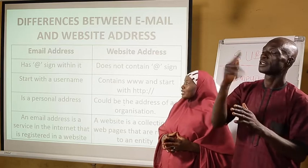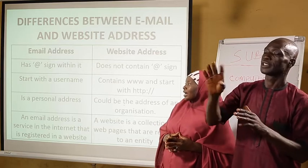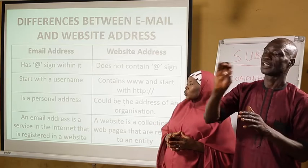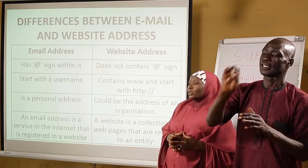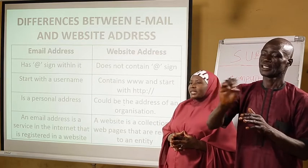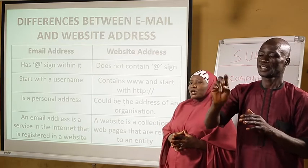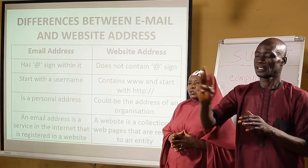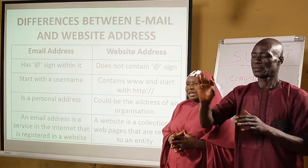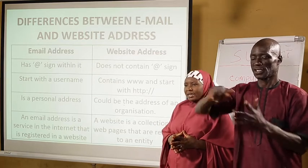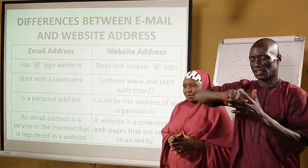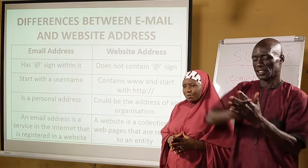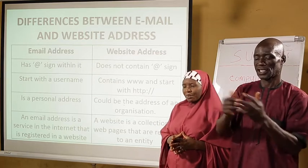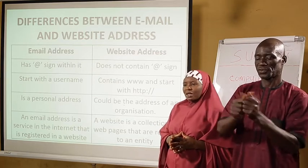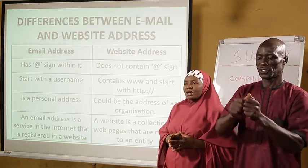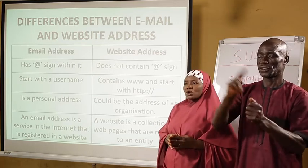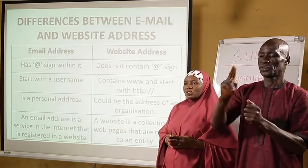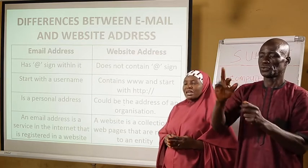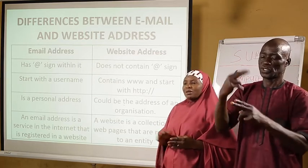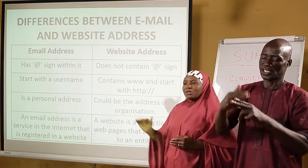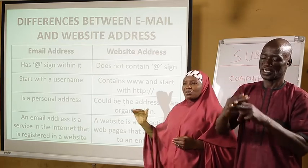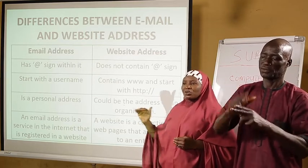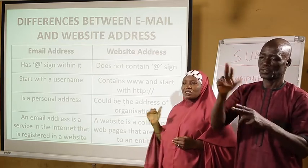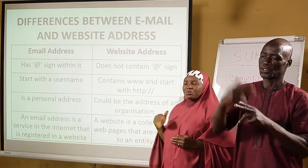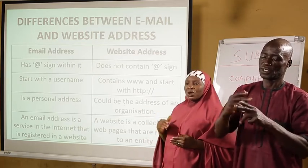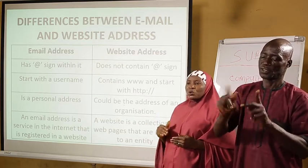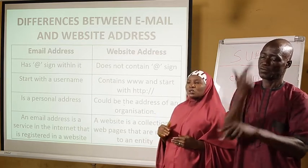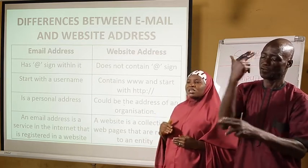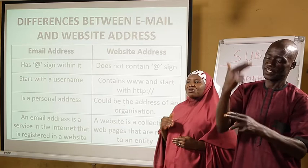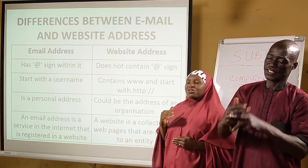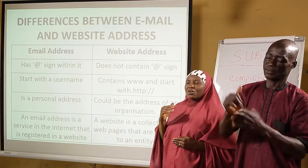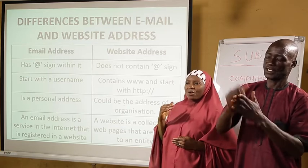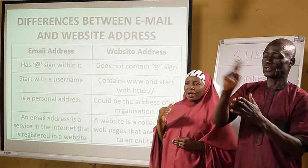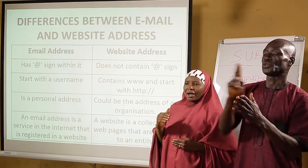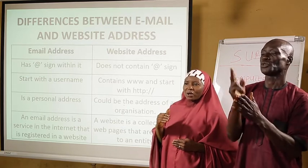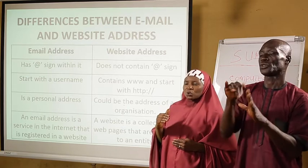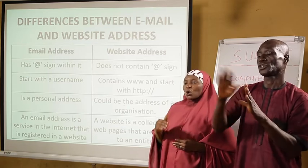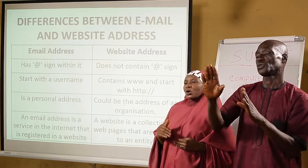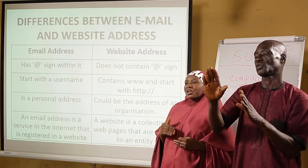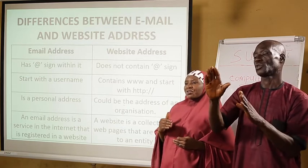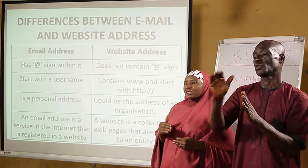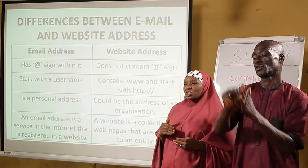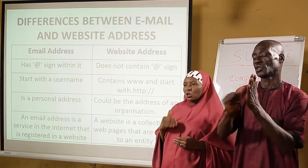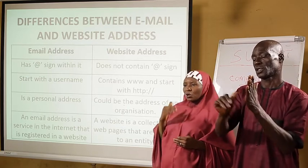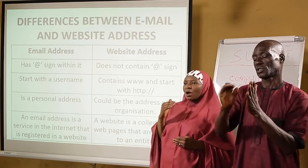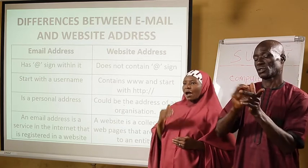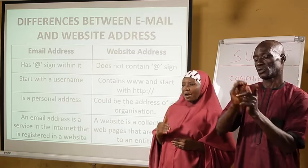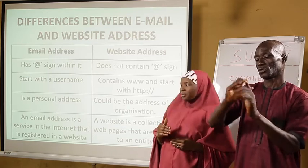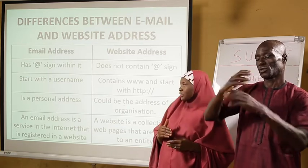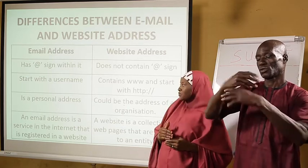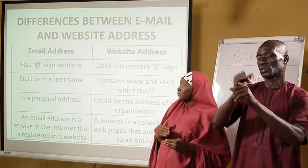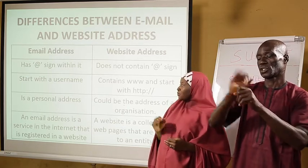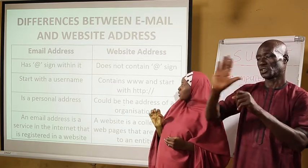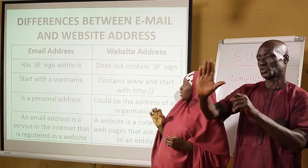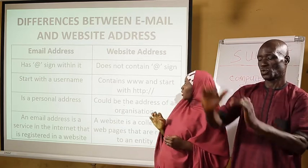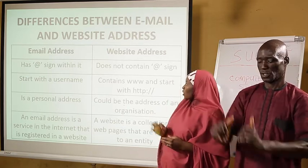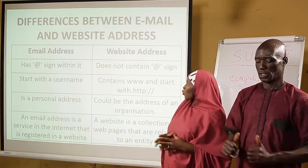email starts with a username. The username is the first name that you use in your account or in creating your